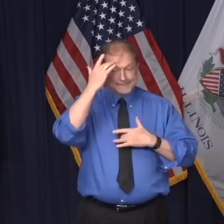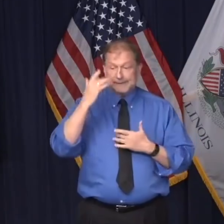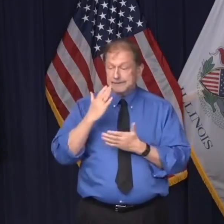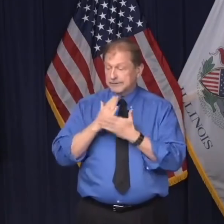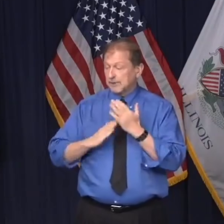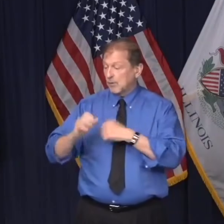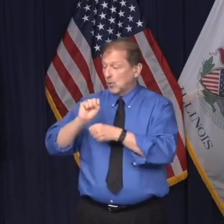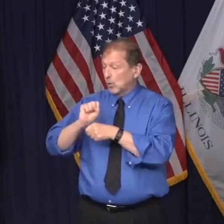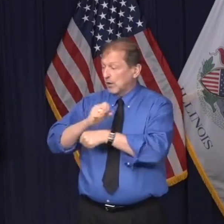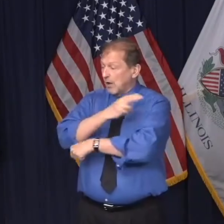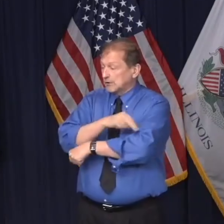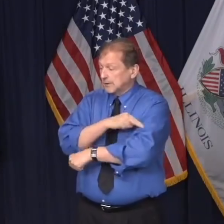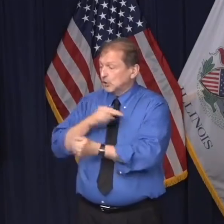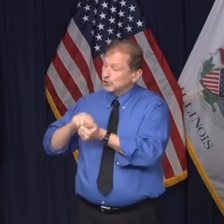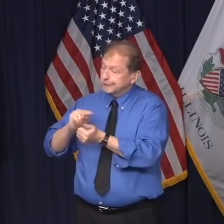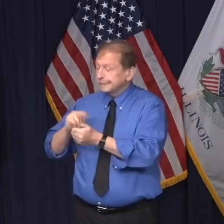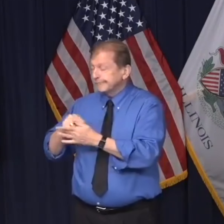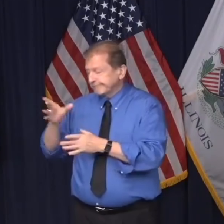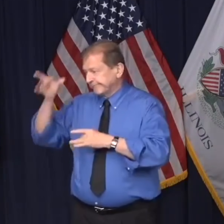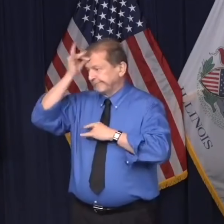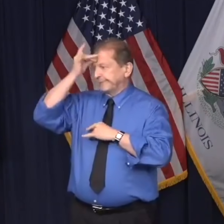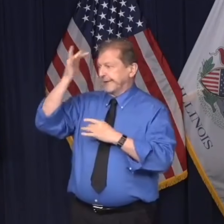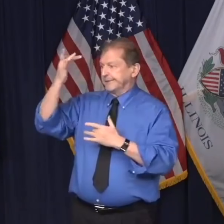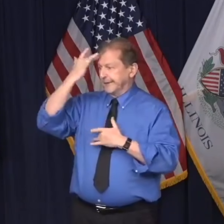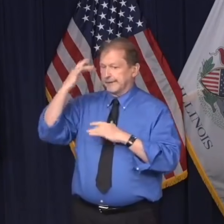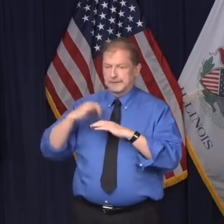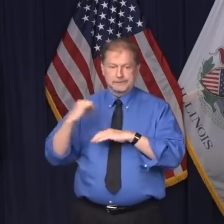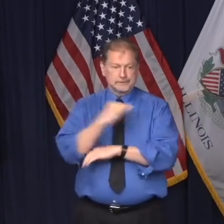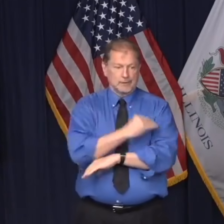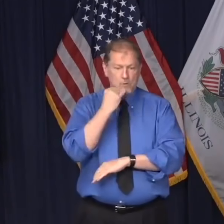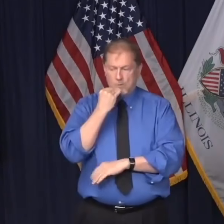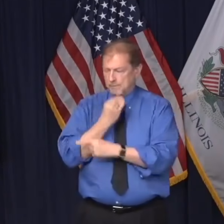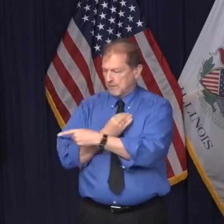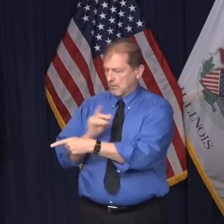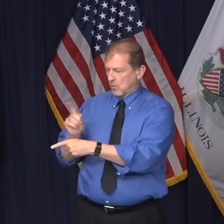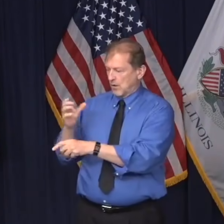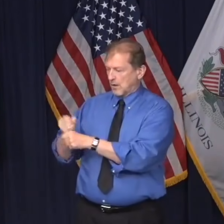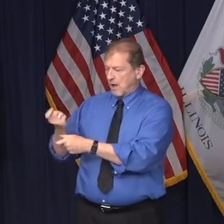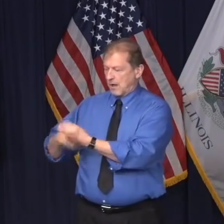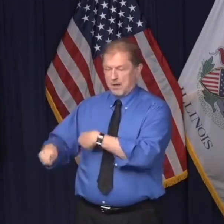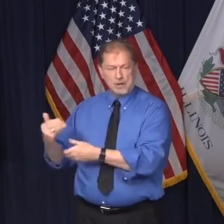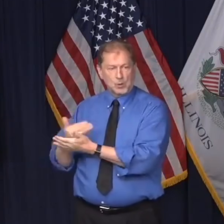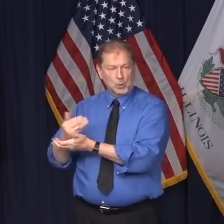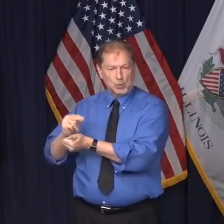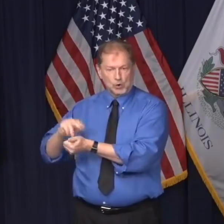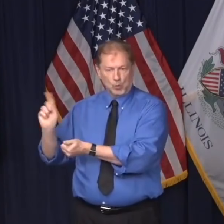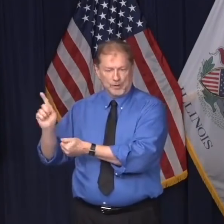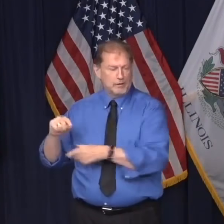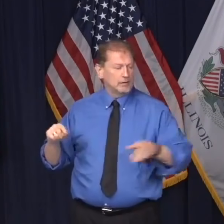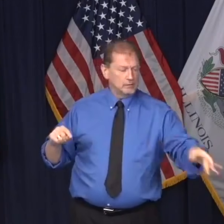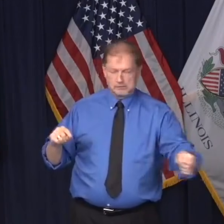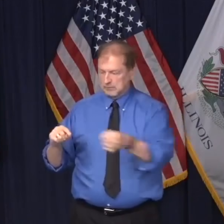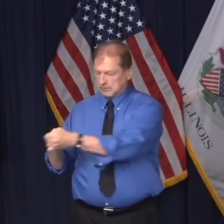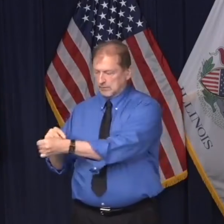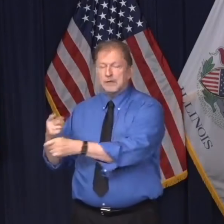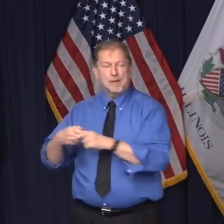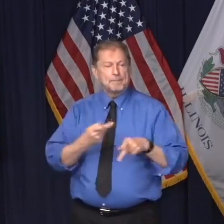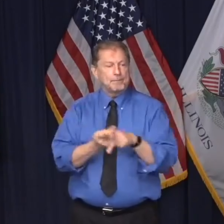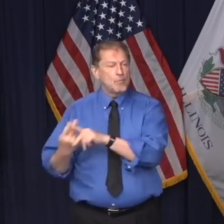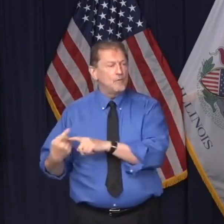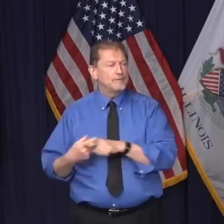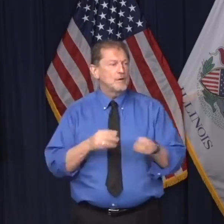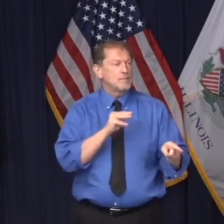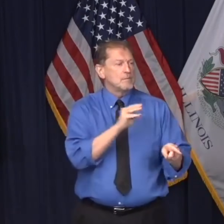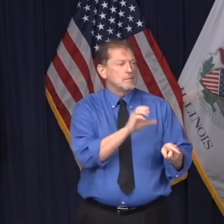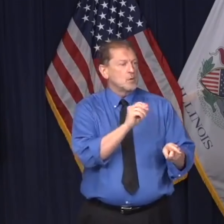there, risking themselves, and some of them are getting sick and need to be home isolated, or some of them even have ended up in the hospital, and of